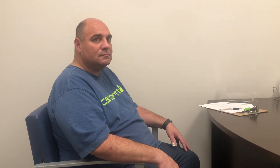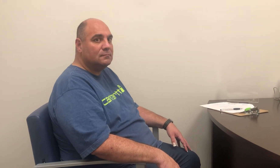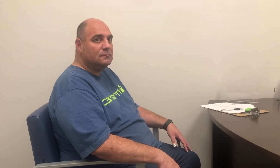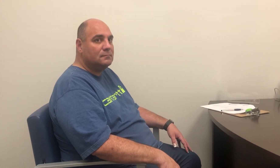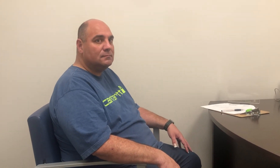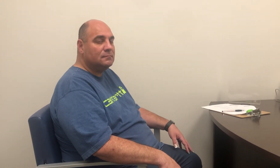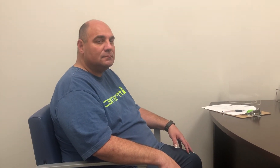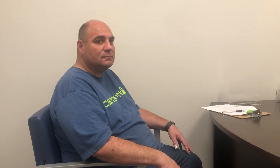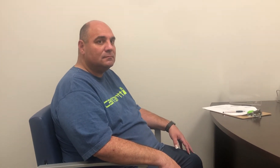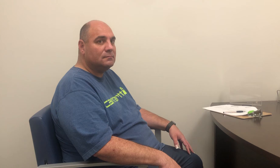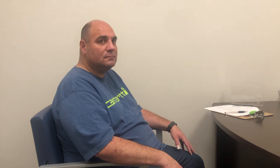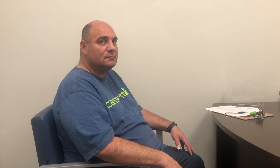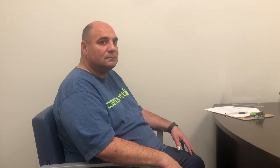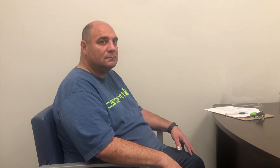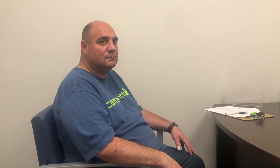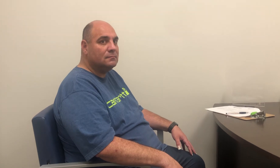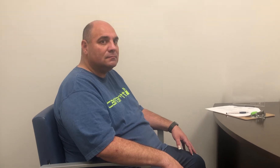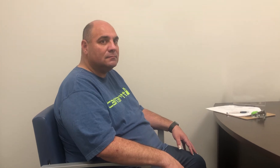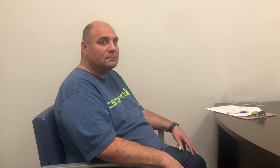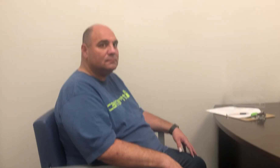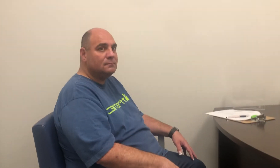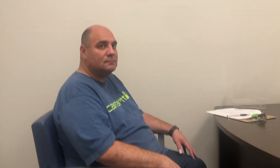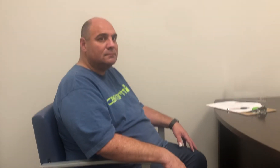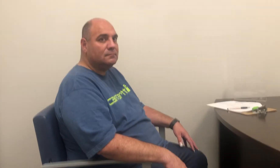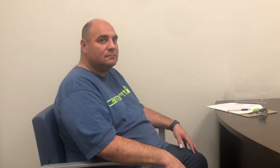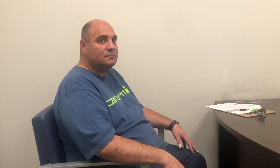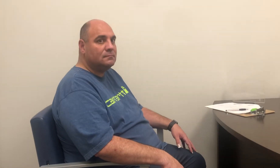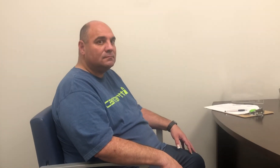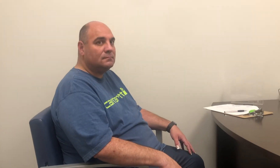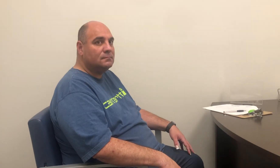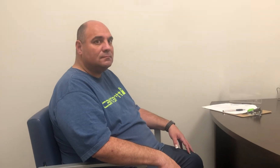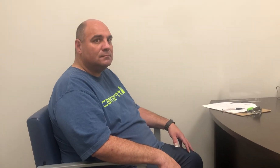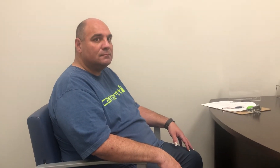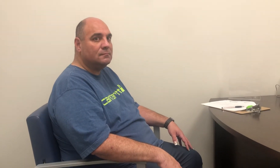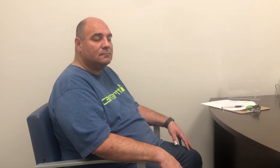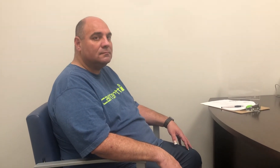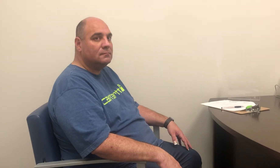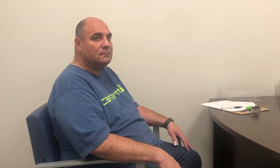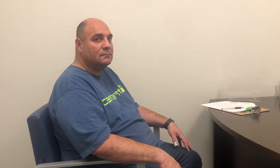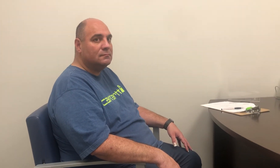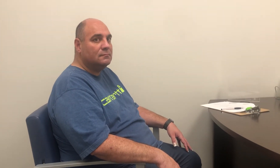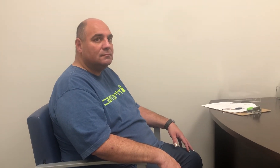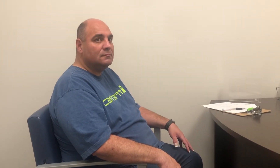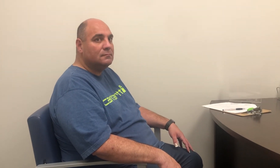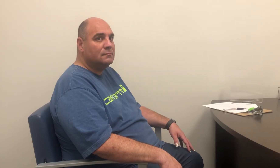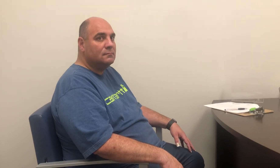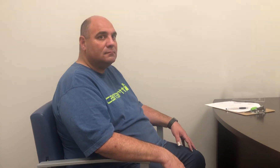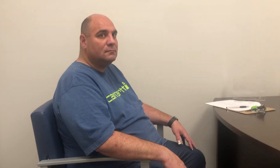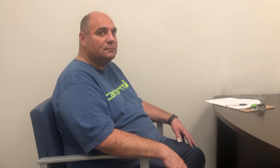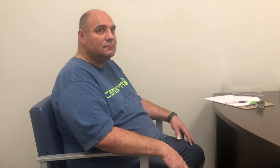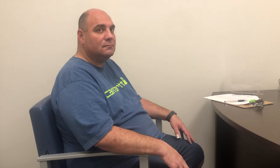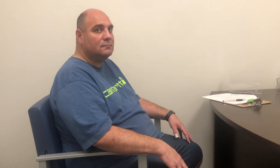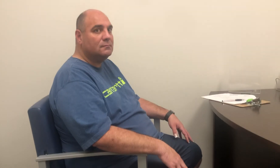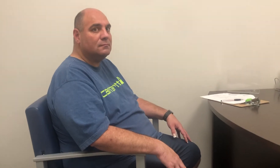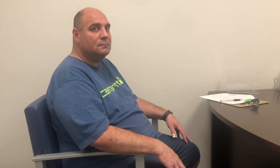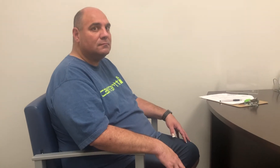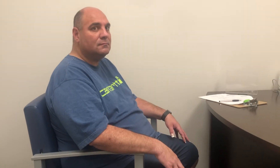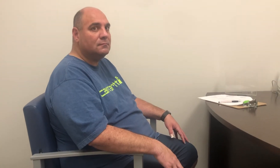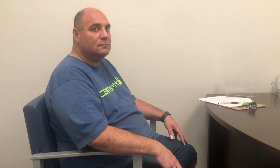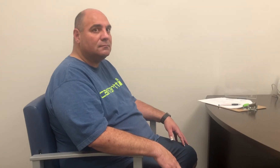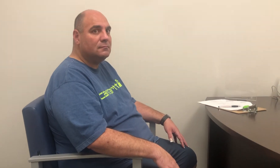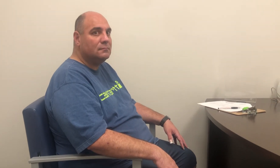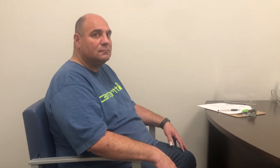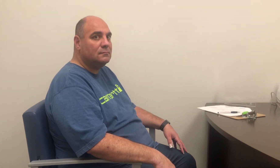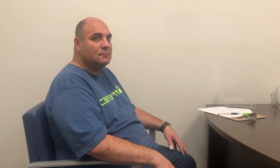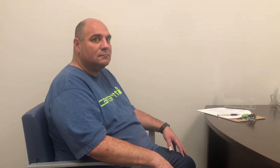so last night I asked him if he remembered music, remembered listening to it, because I acquired my